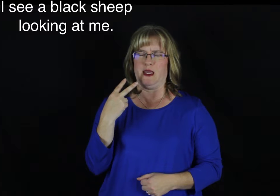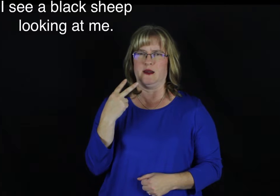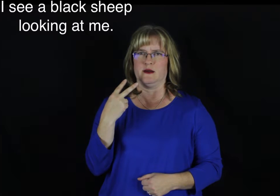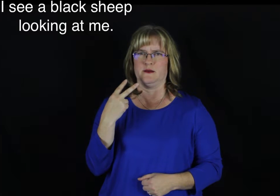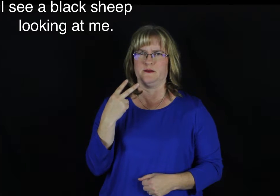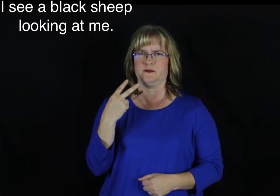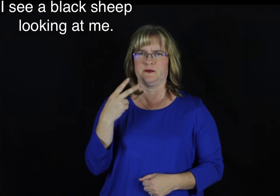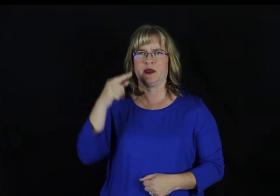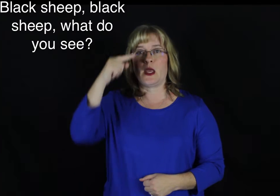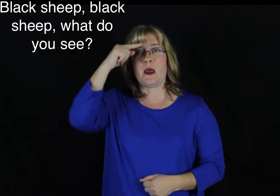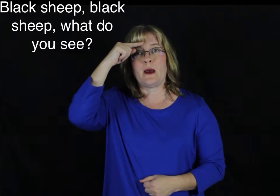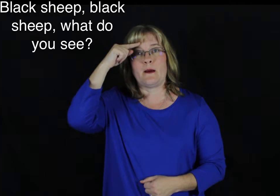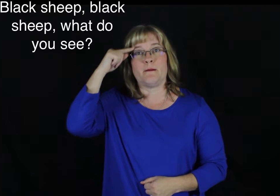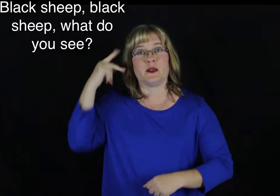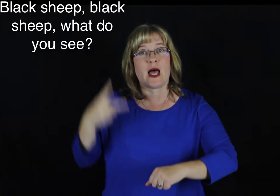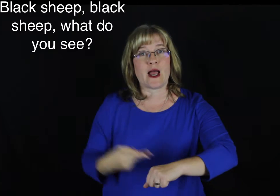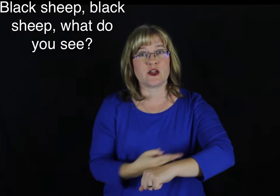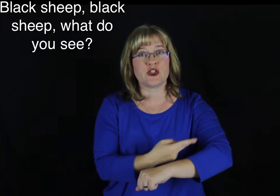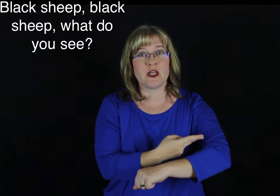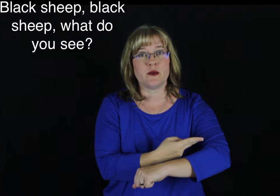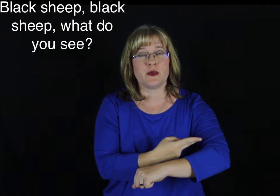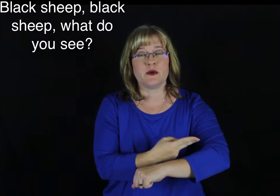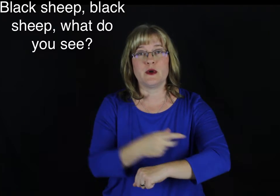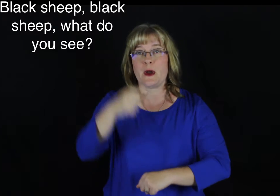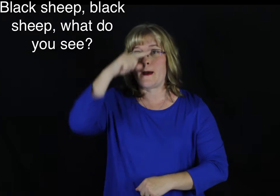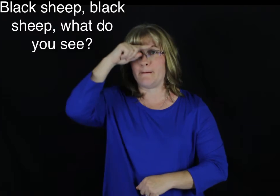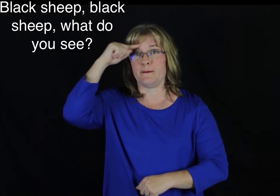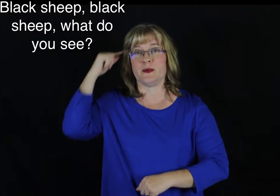me. Black sheep,